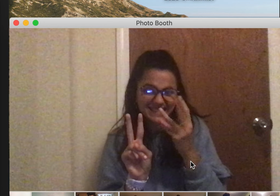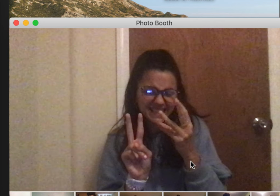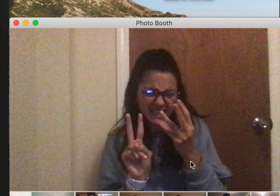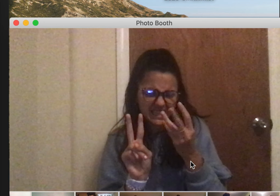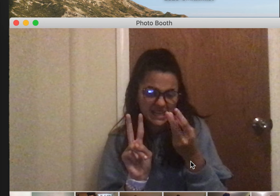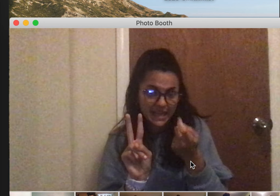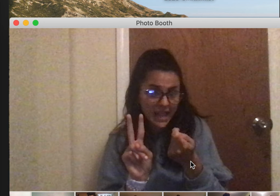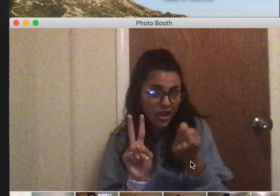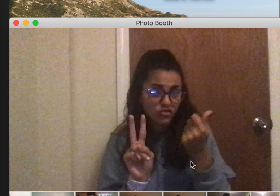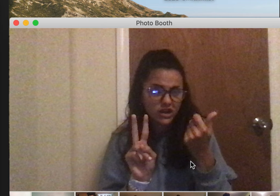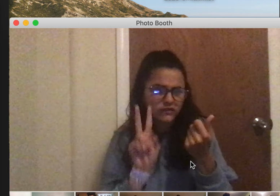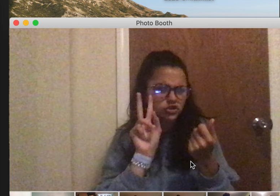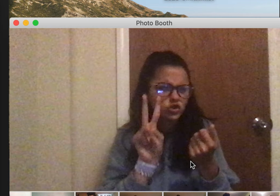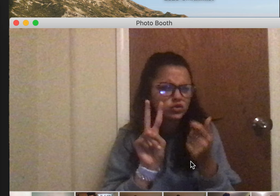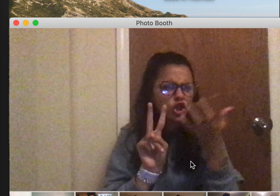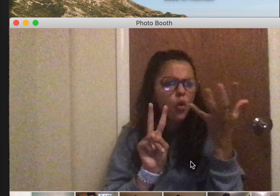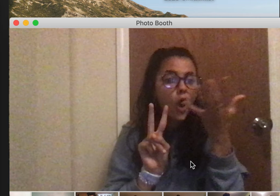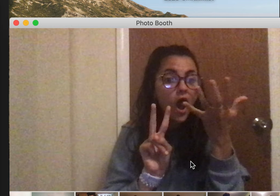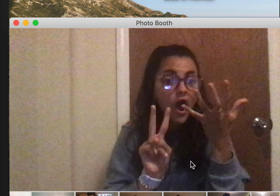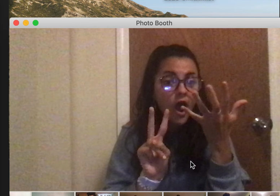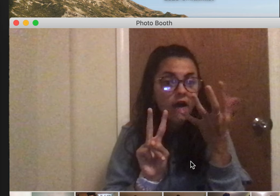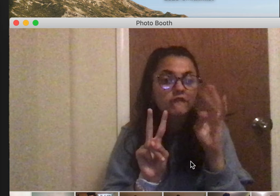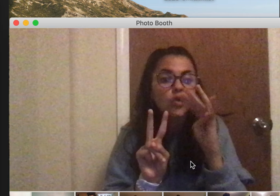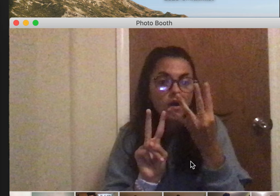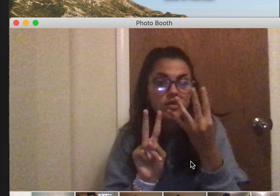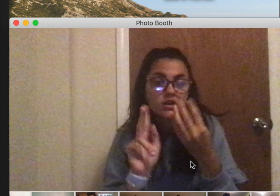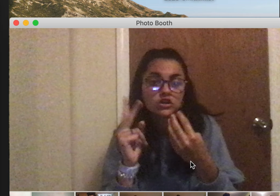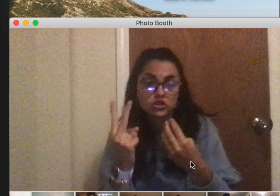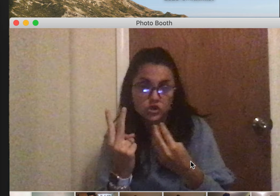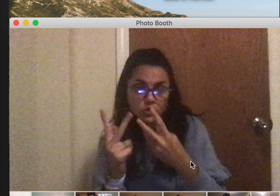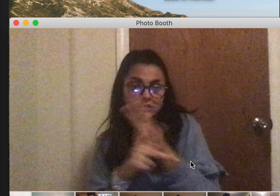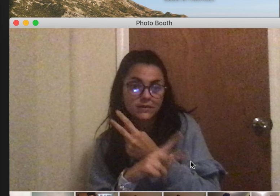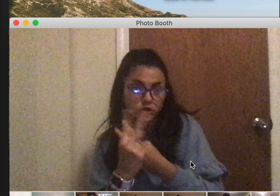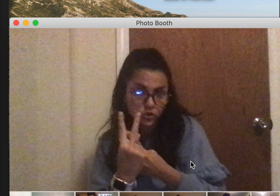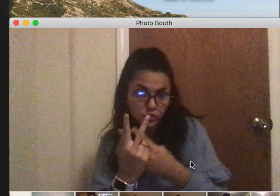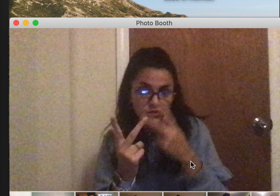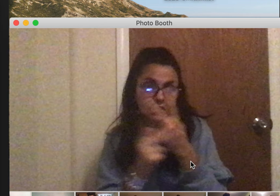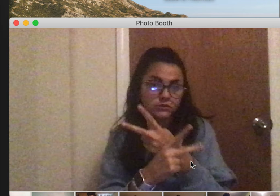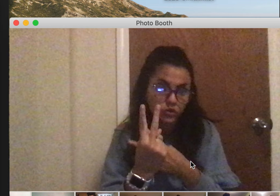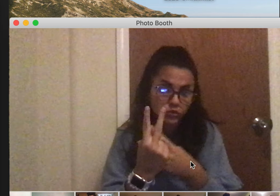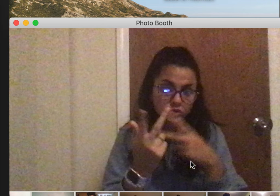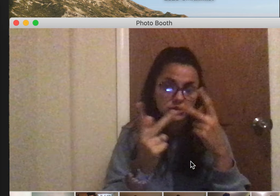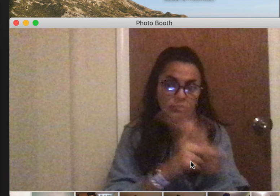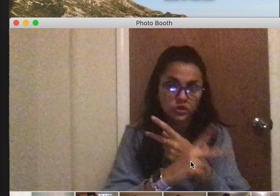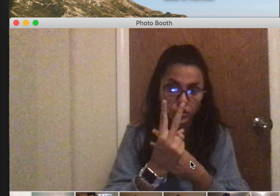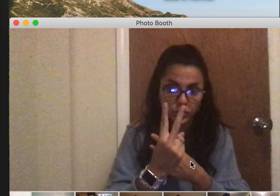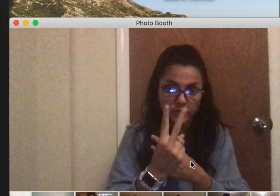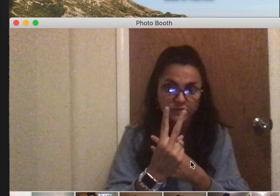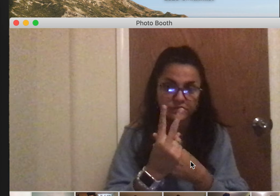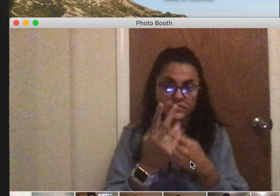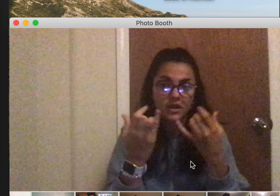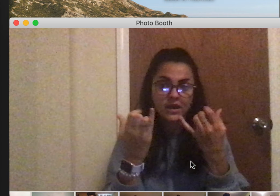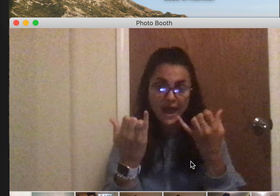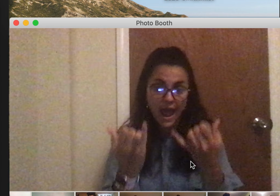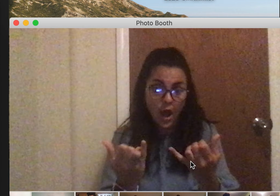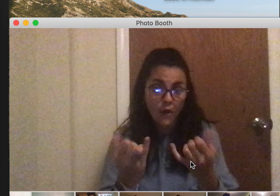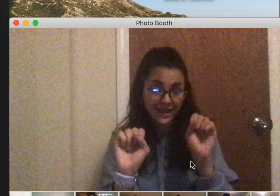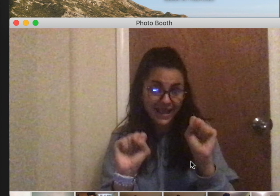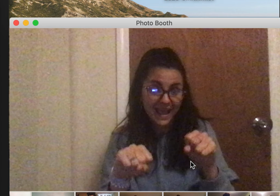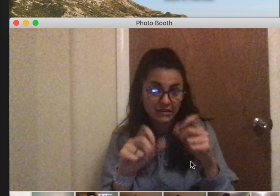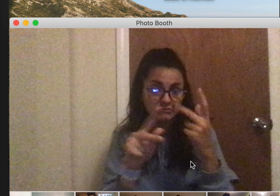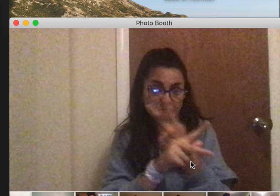have 2 to the seventh times 2 to the fifth over 2 to the fourth. So now think